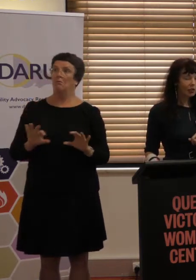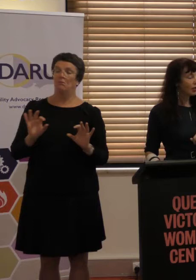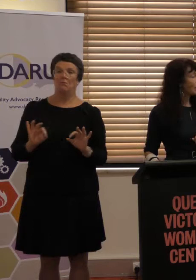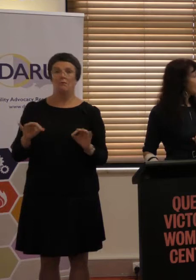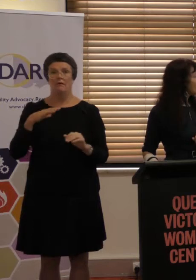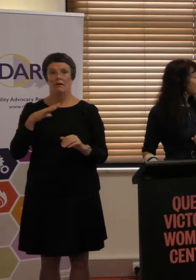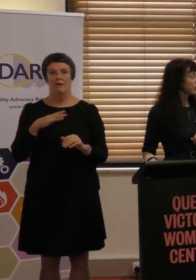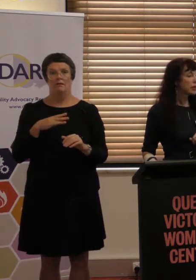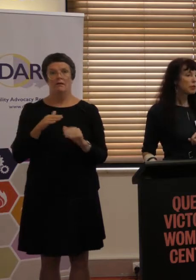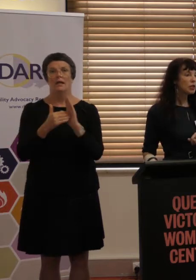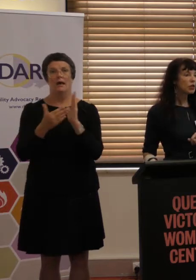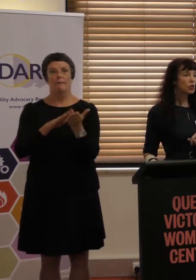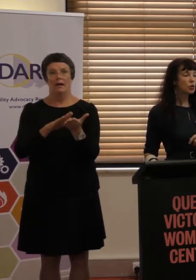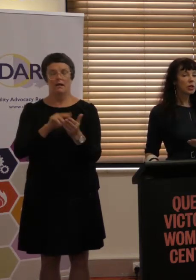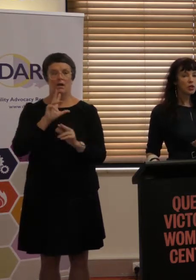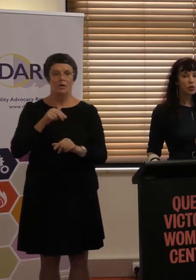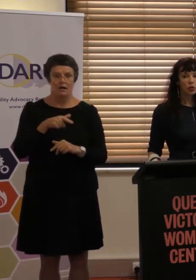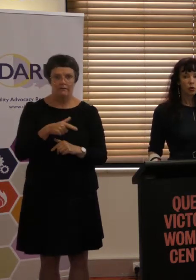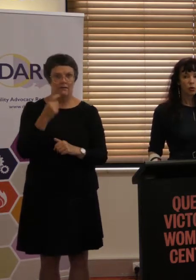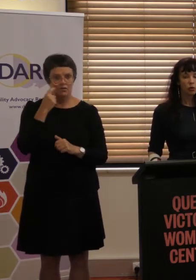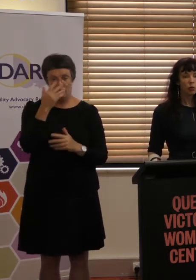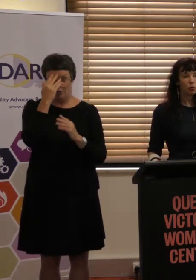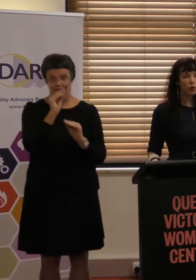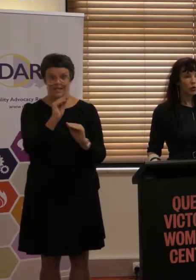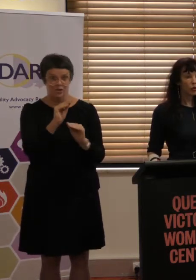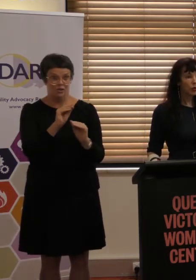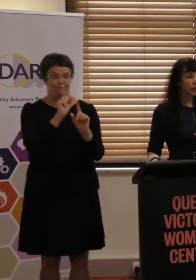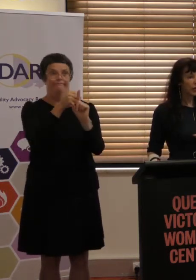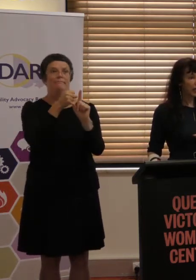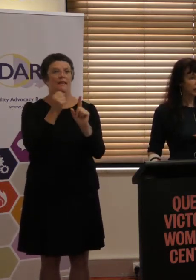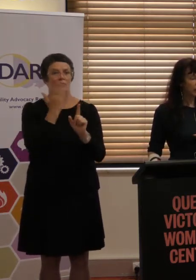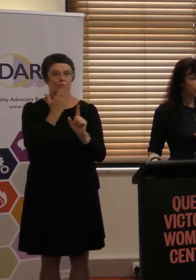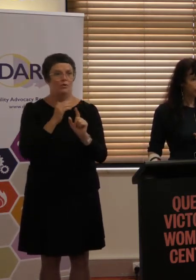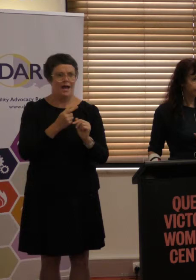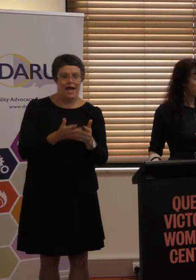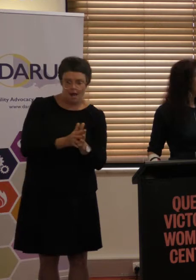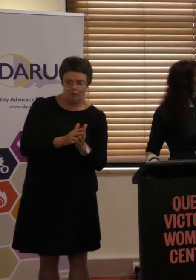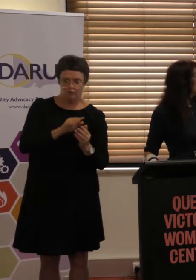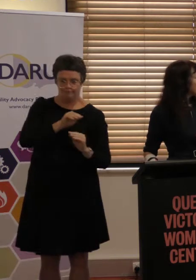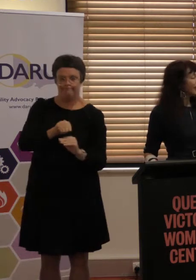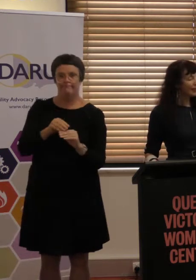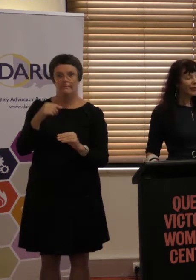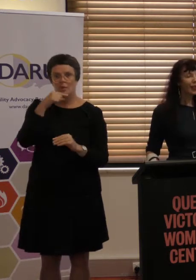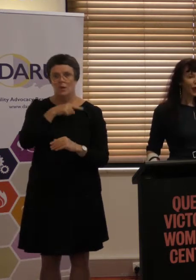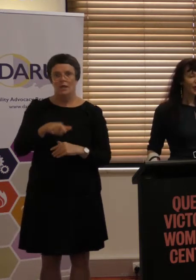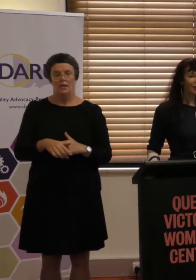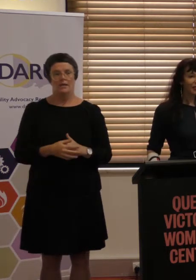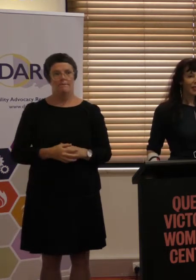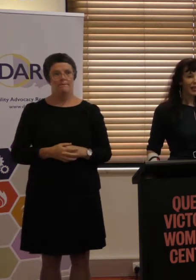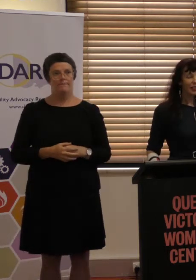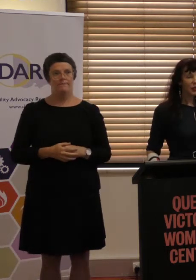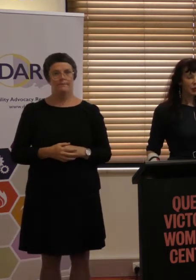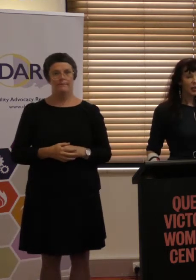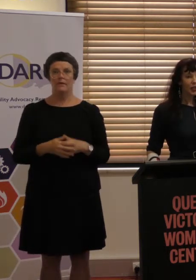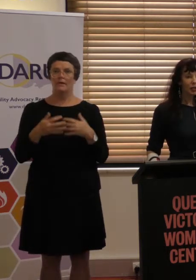charge of attempting to teach the school what to do with him and how to teach him. Even though there is